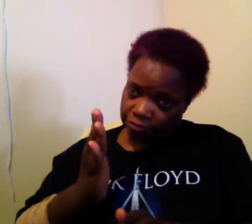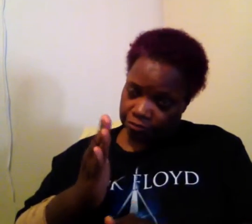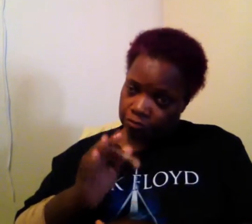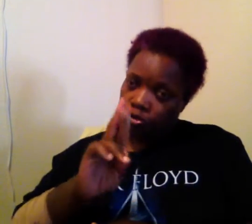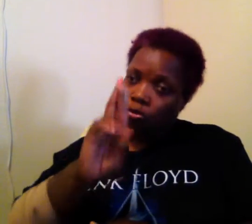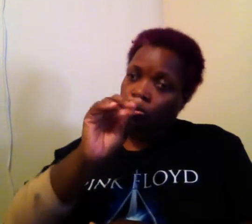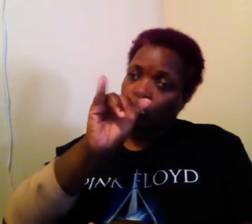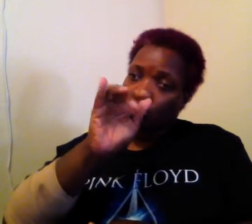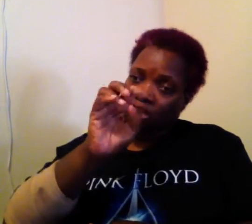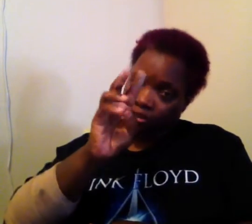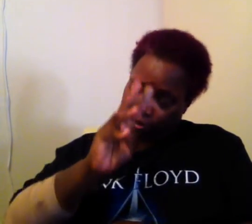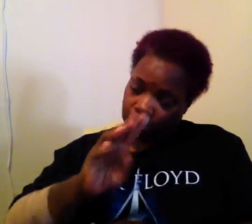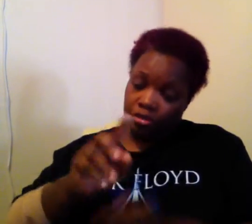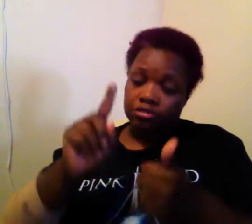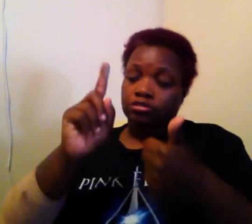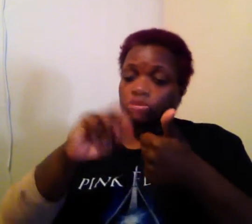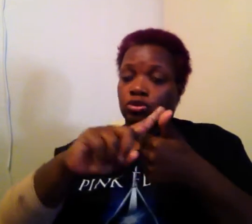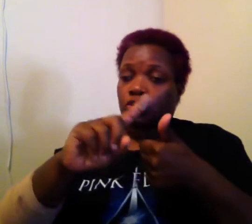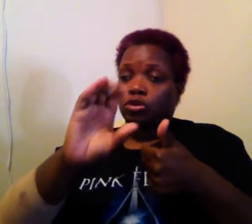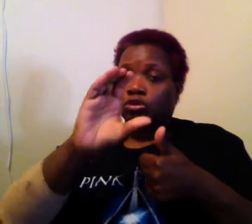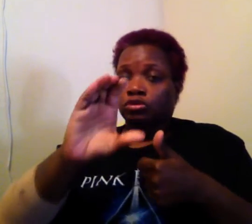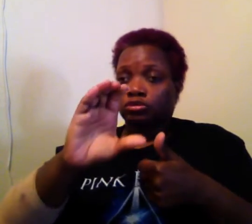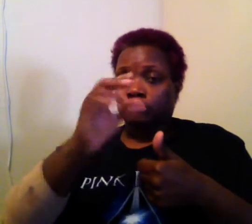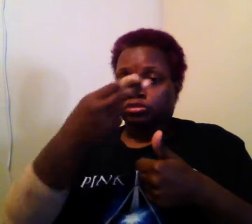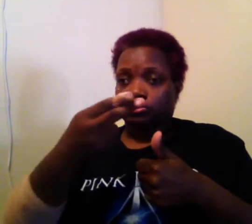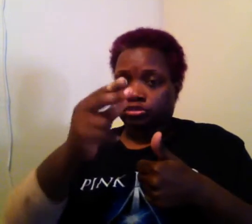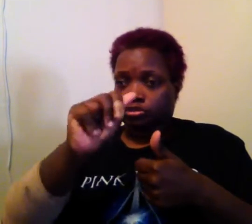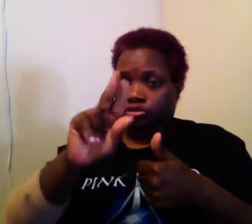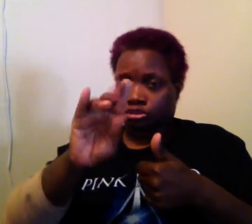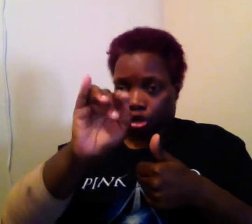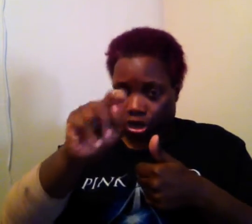One, two, three. Charge.